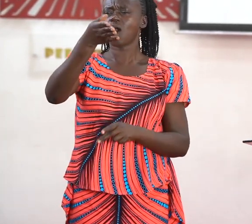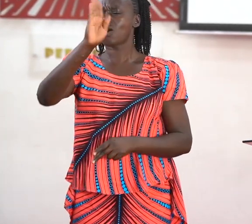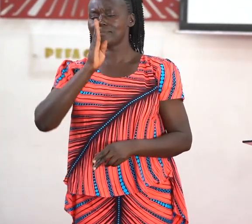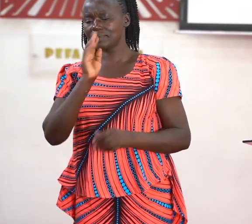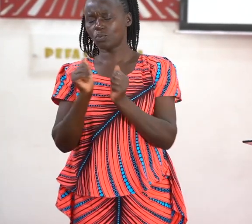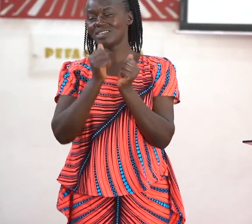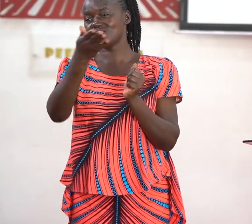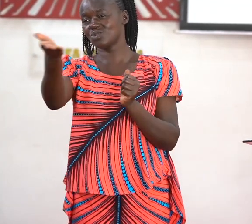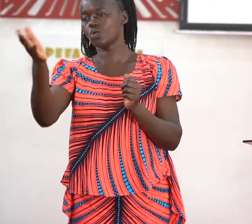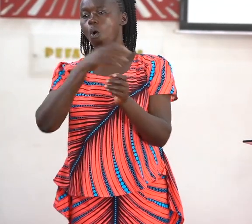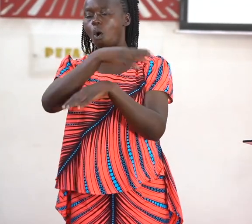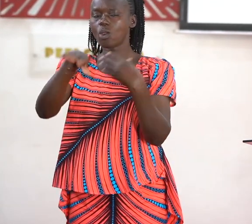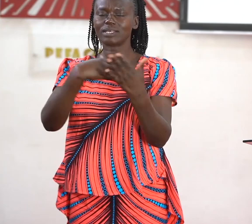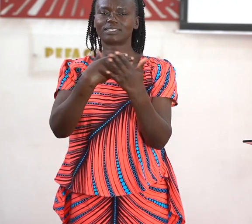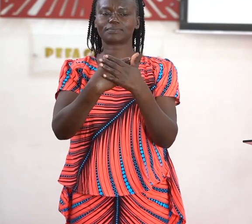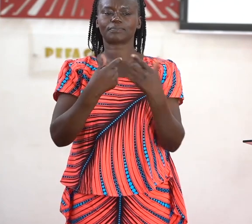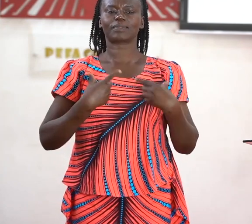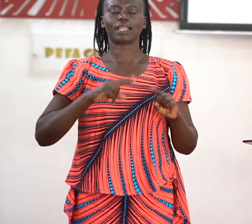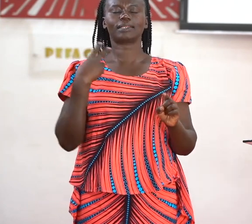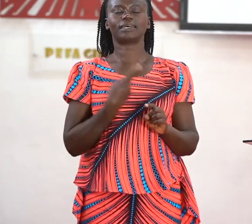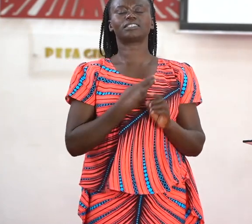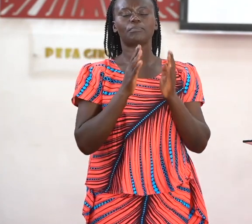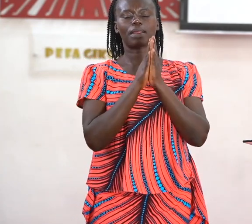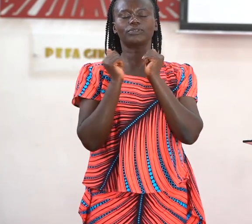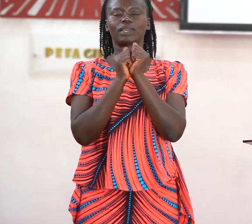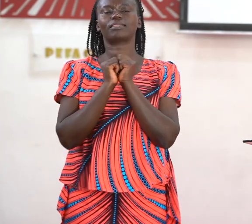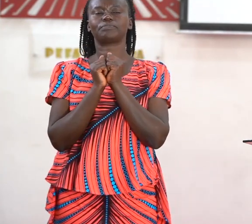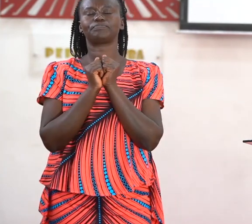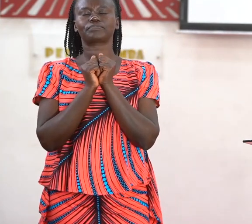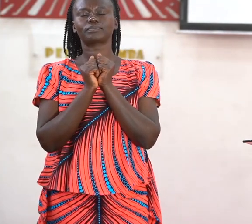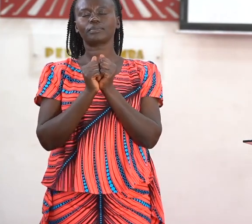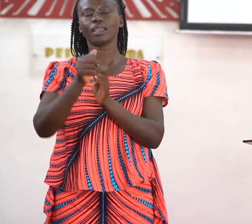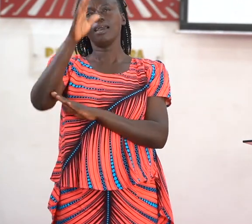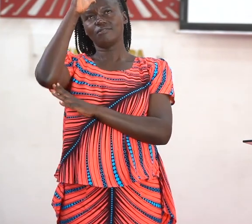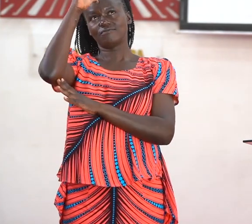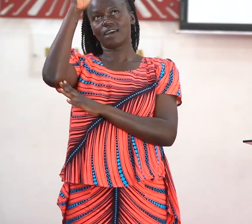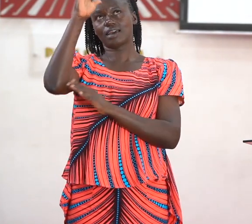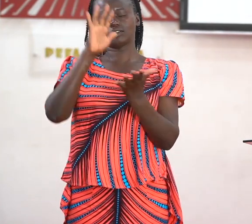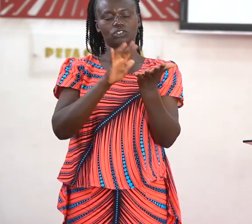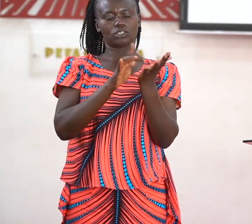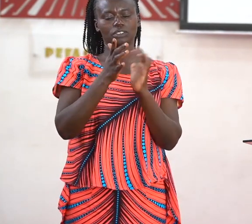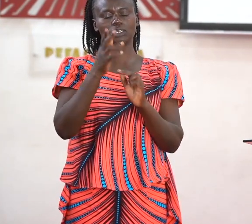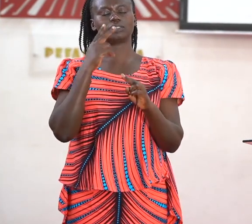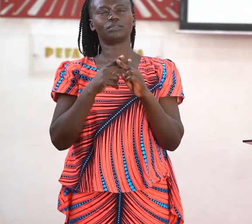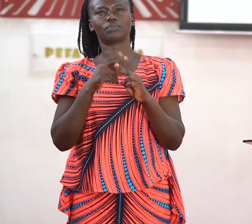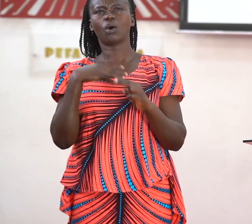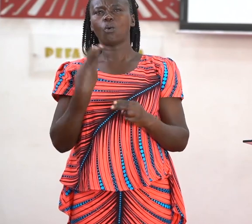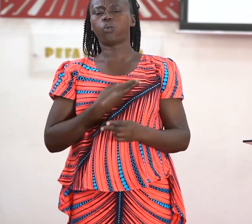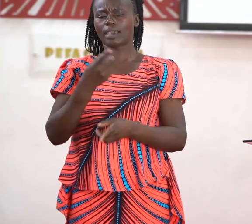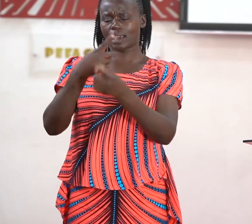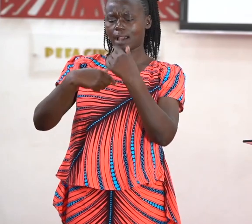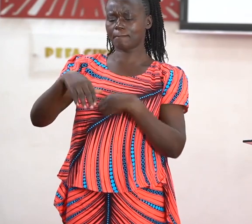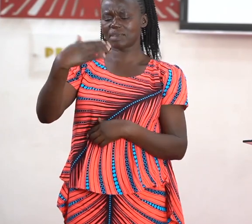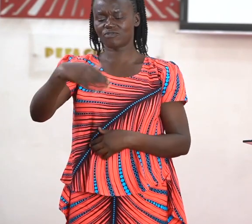with you always. Let us pray together. Father, in the name of Jesus, we come before you,